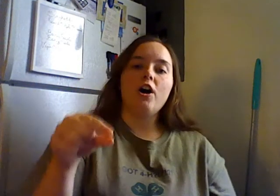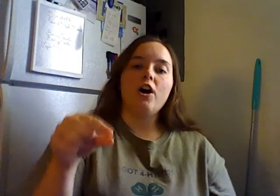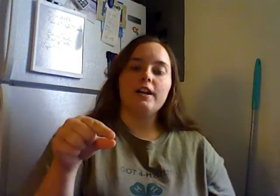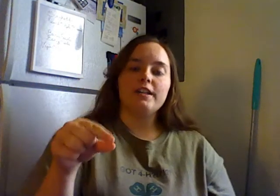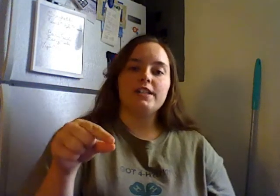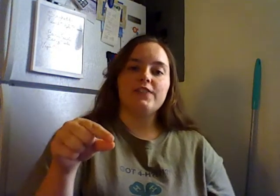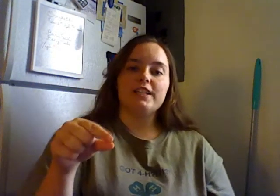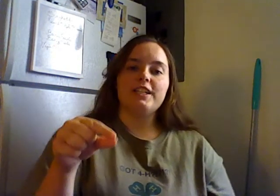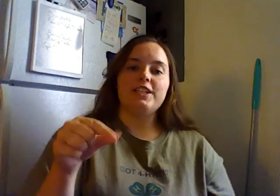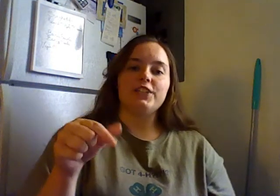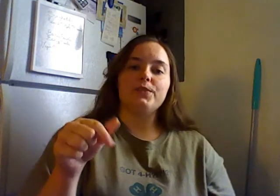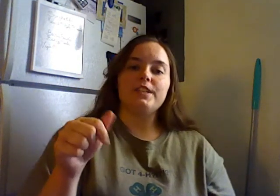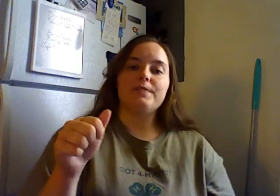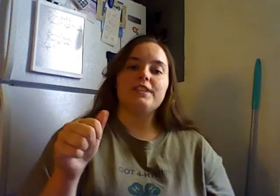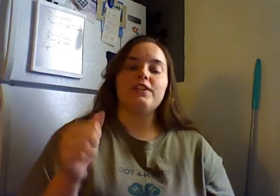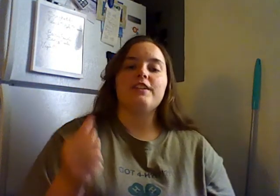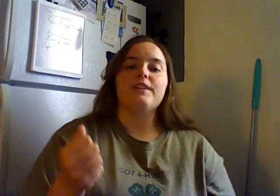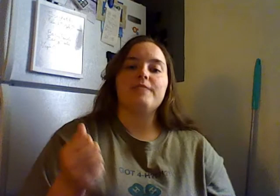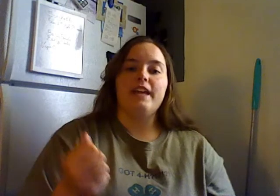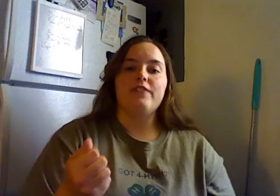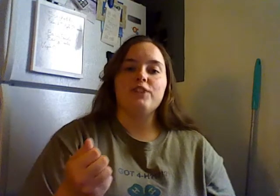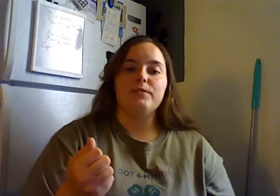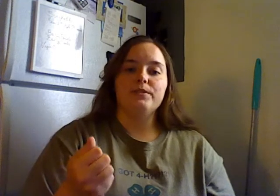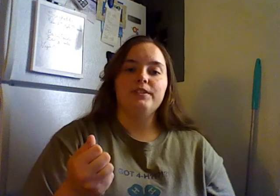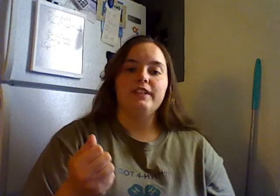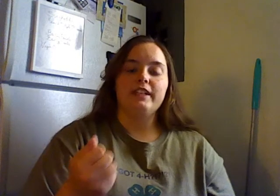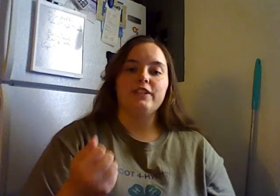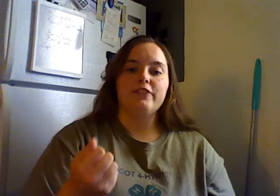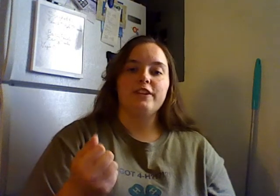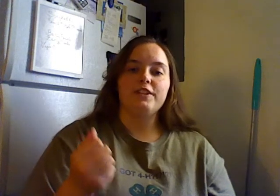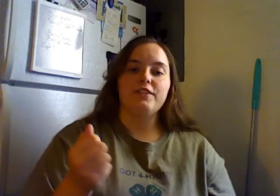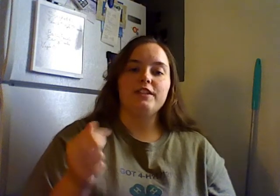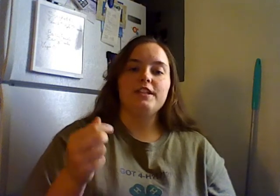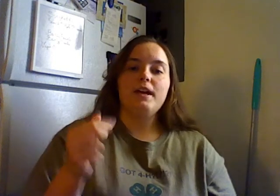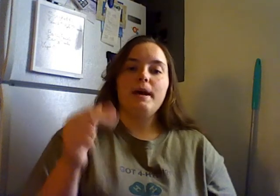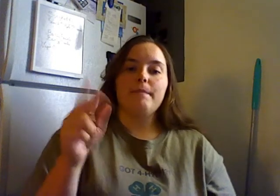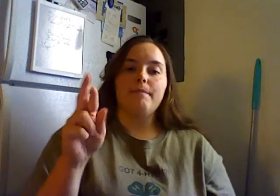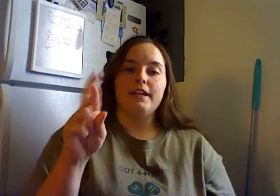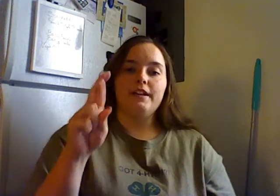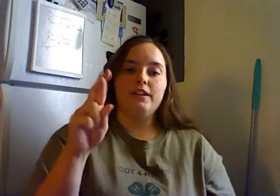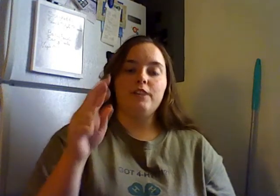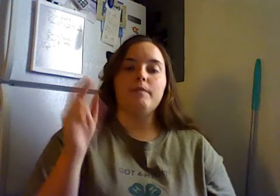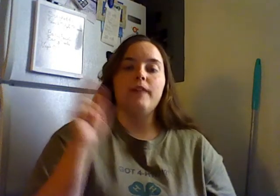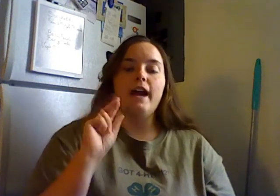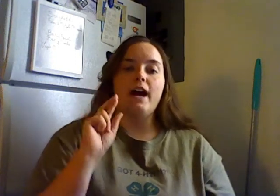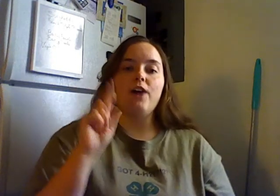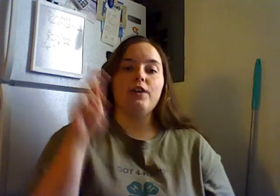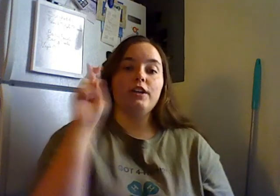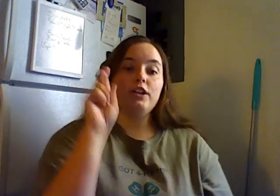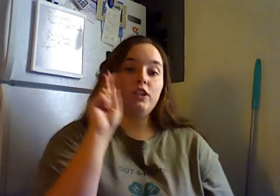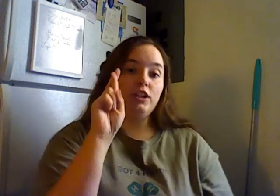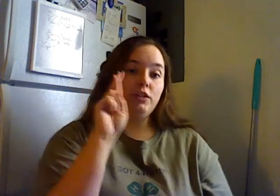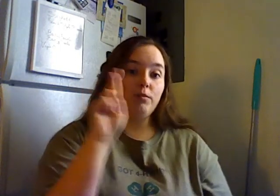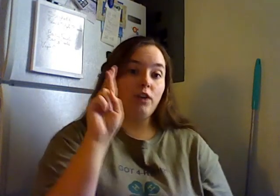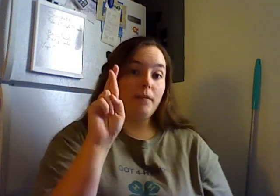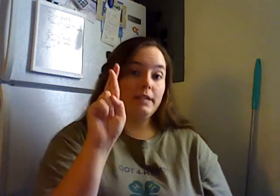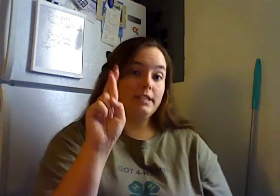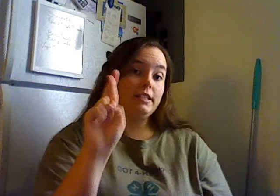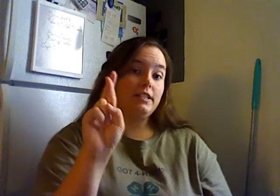R is fun to teach little ones because a lot of times they have trouble getting their fingers to do this. But you remember how you promised